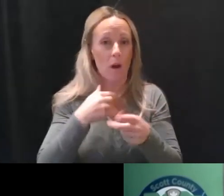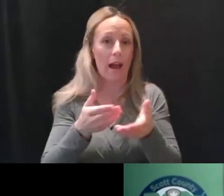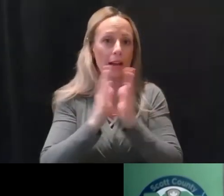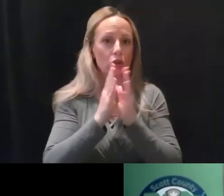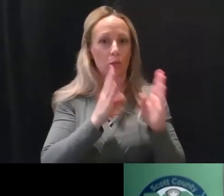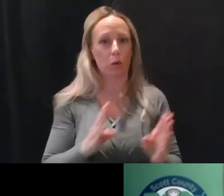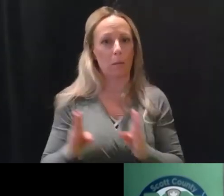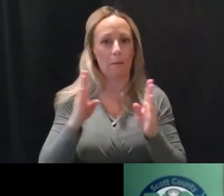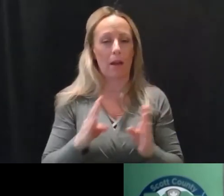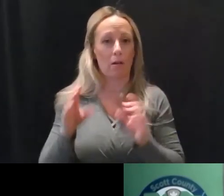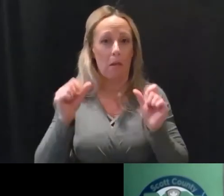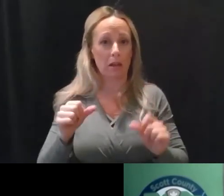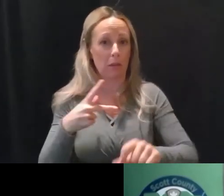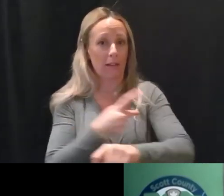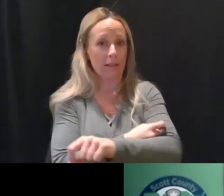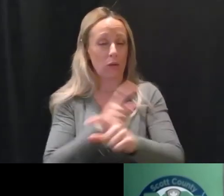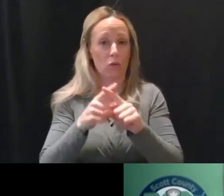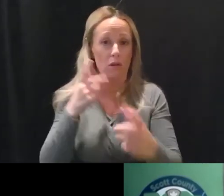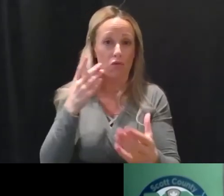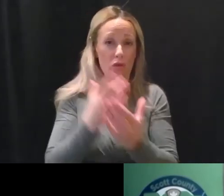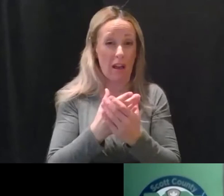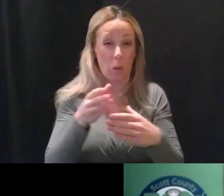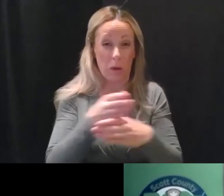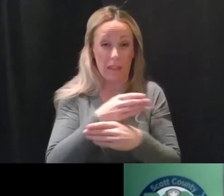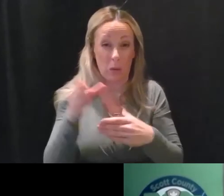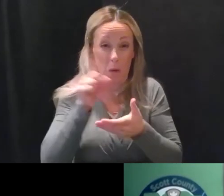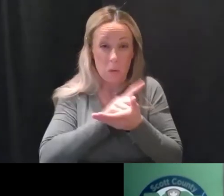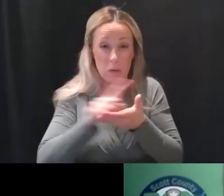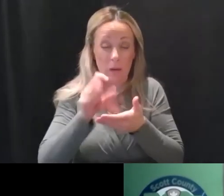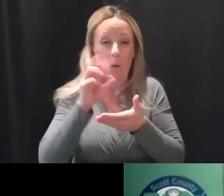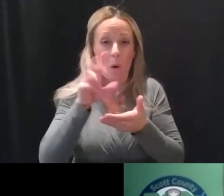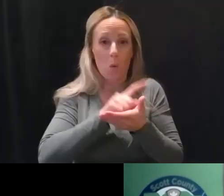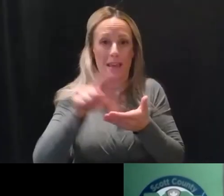possible vaccine to come to us within the next week or week and a half.